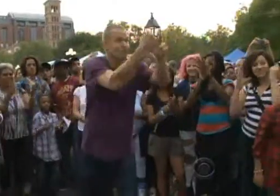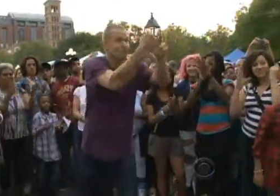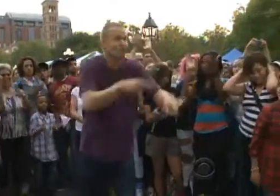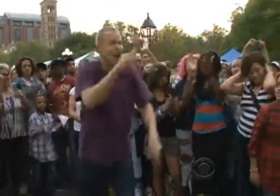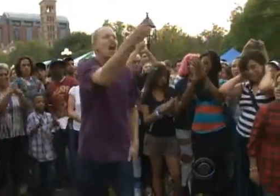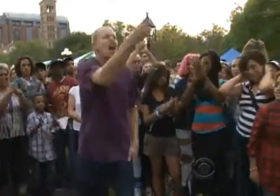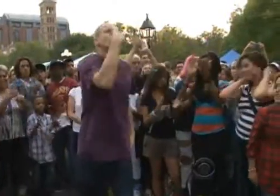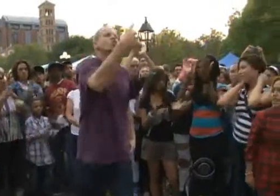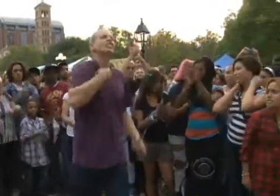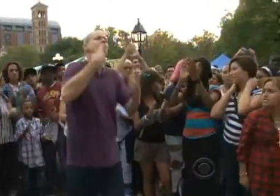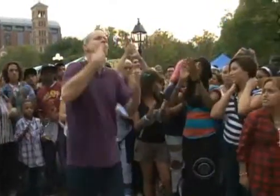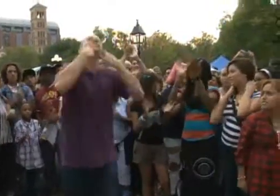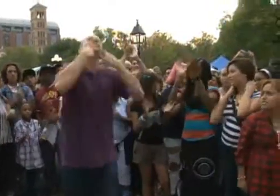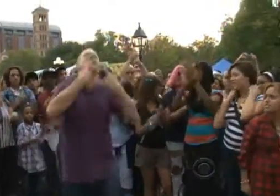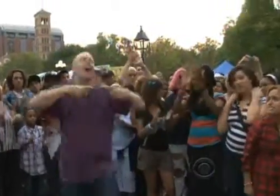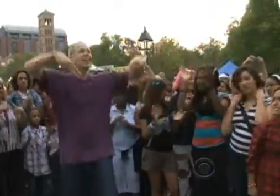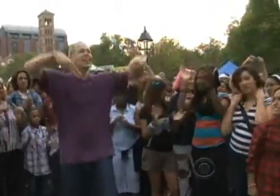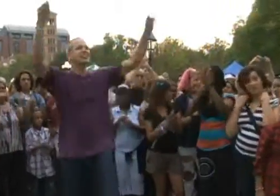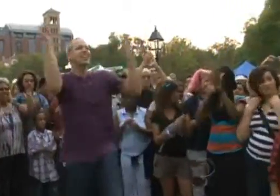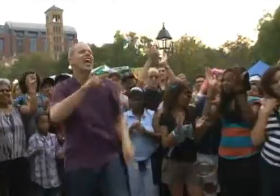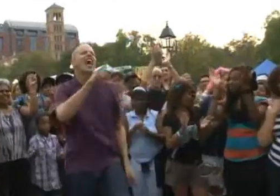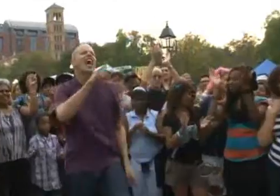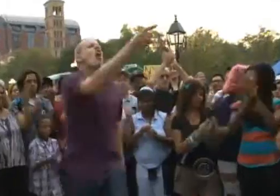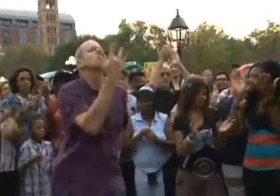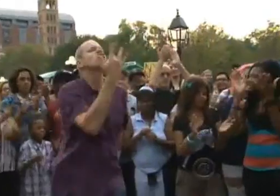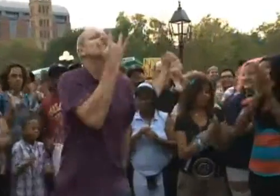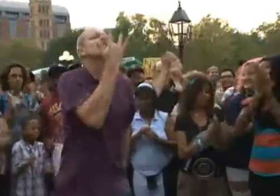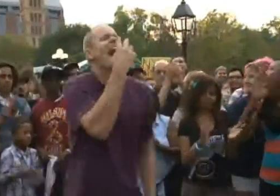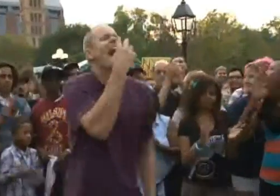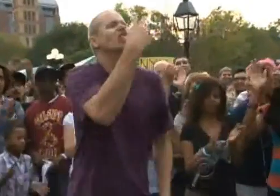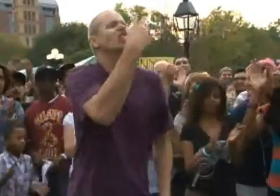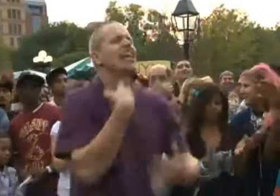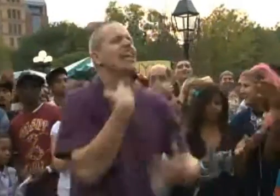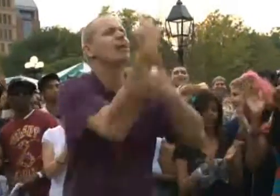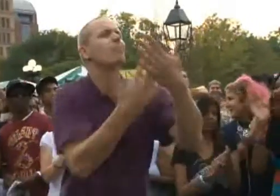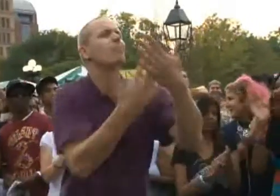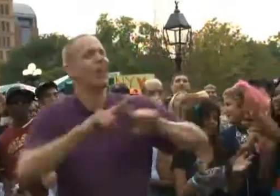say a word. Instead, he performs in sign language.